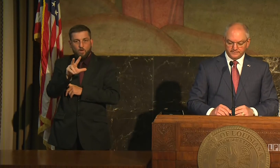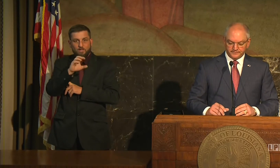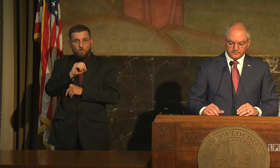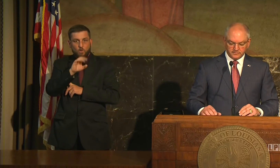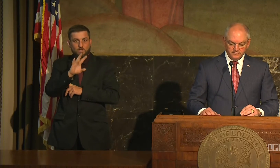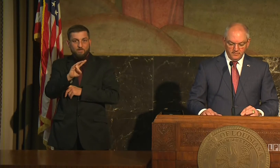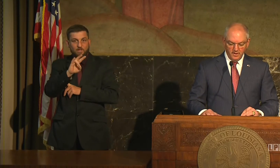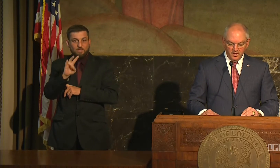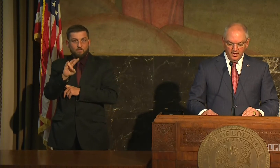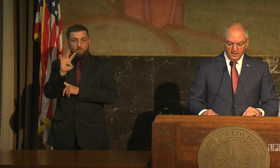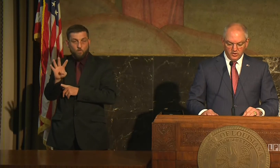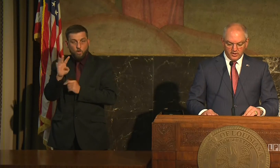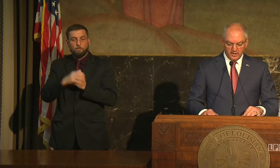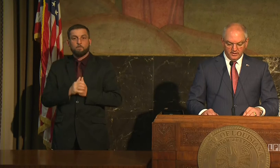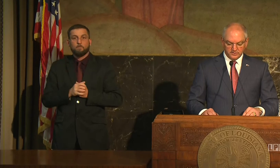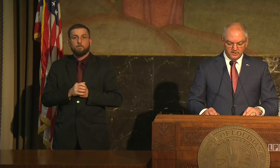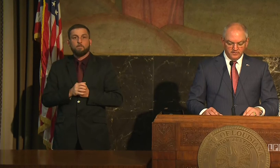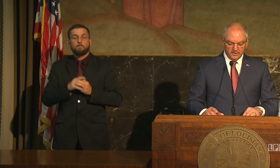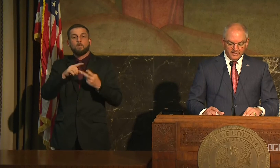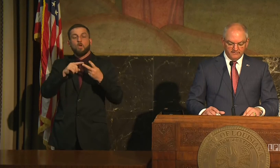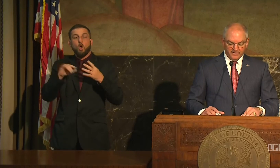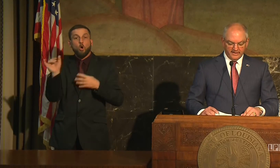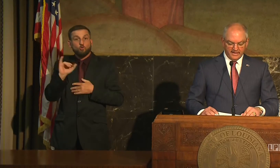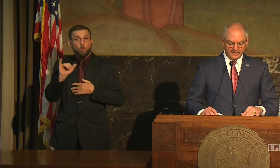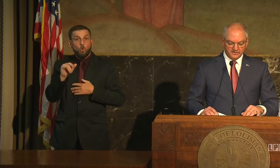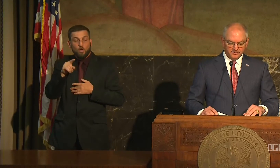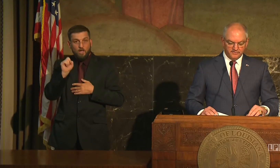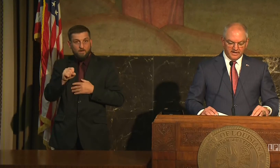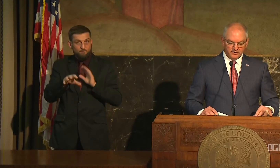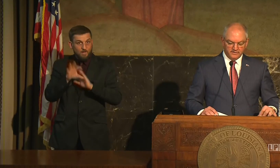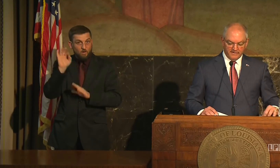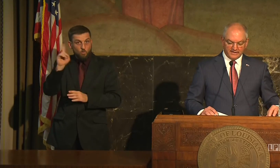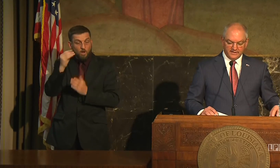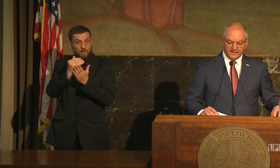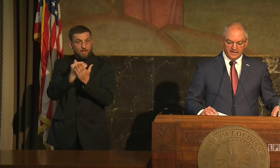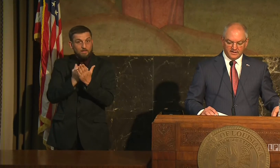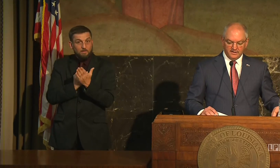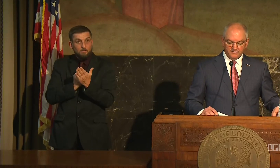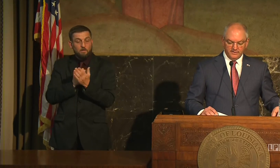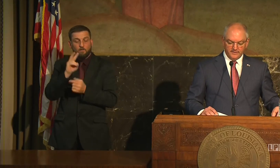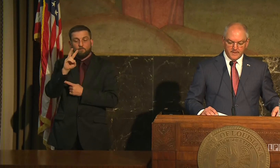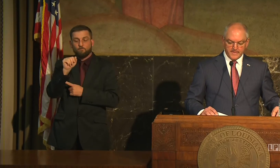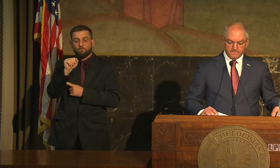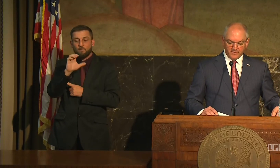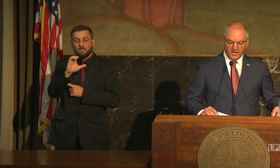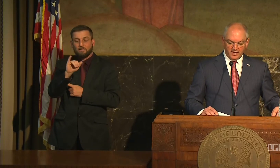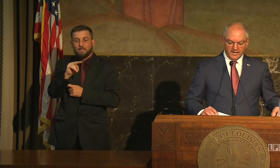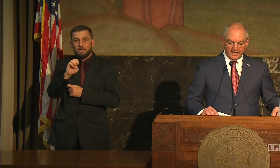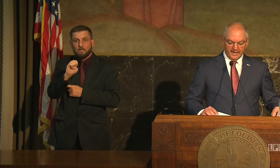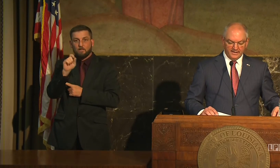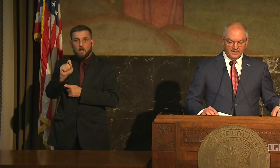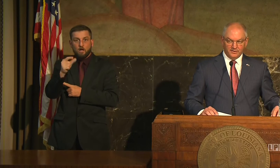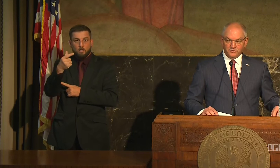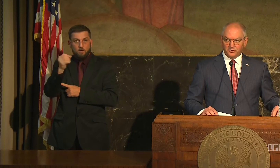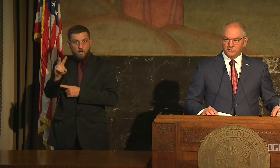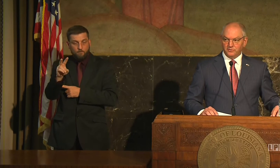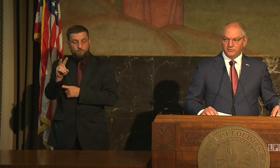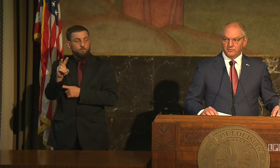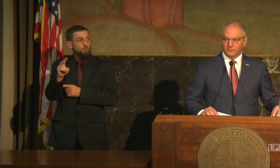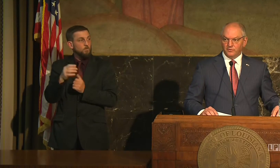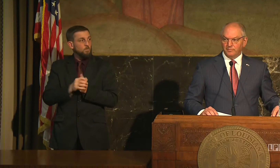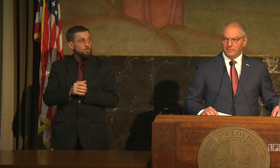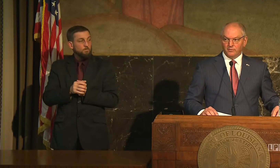1-855-453-0774. You can also, again, find that list of providers at vaccine.gov. And